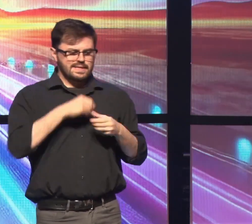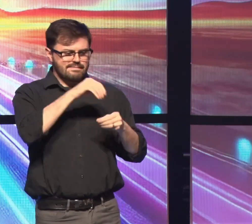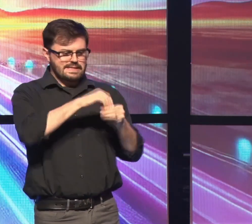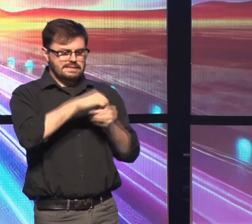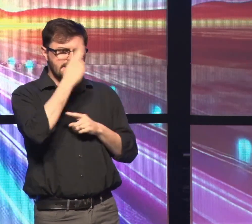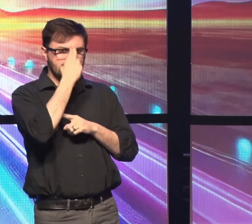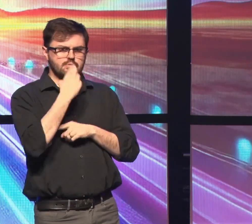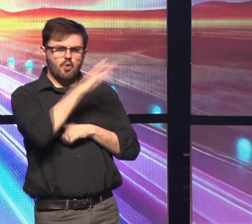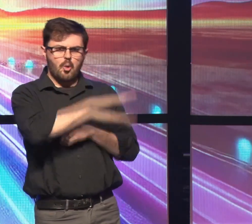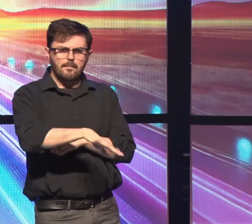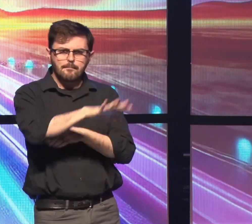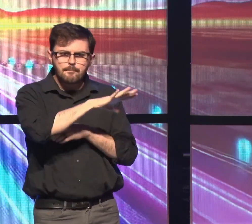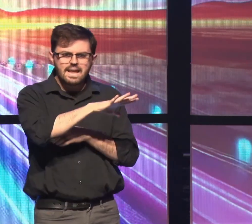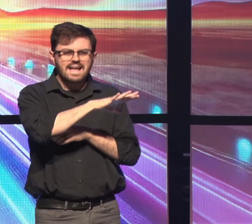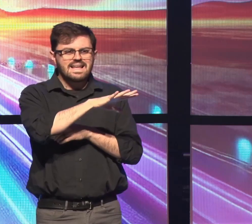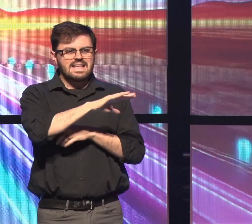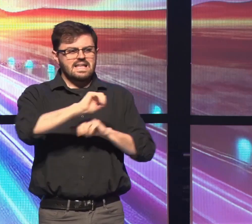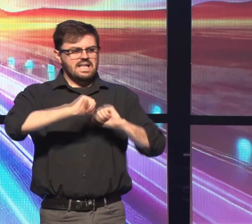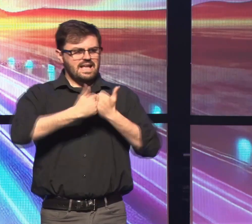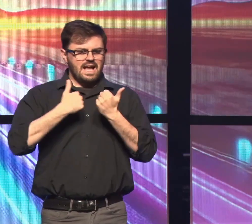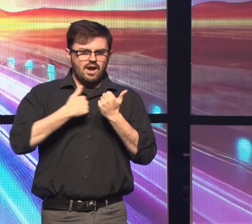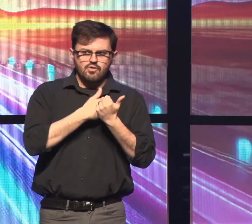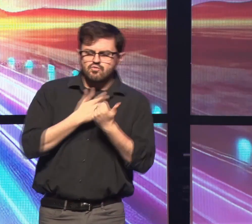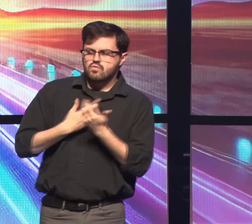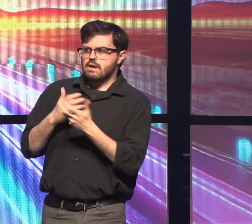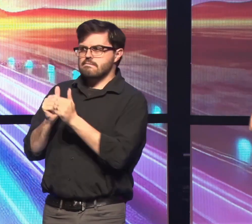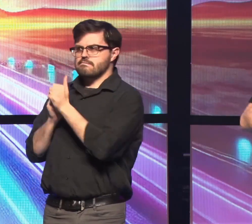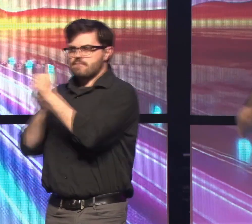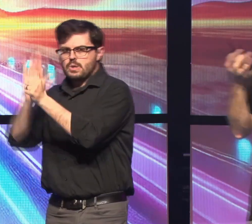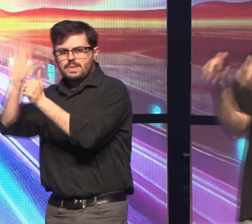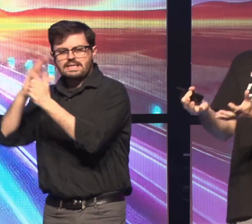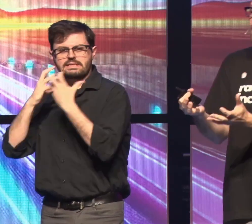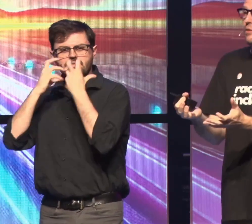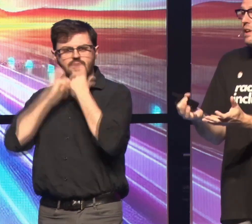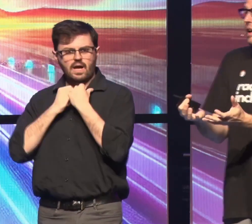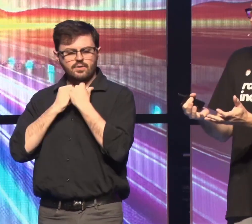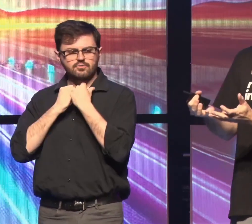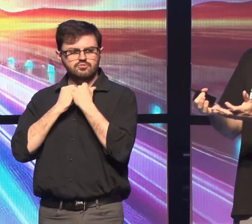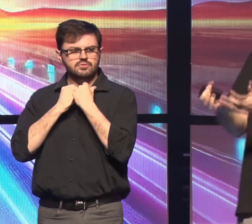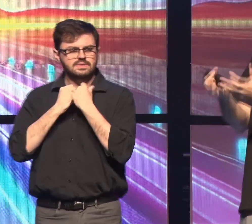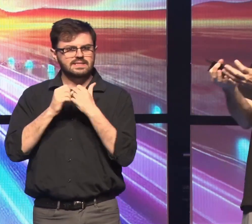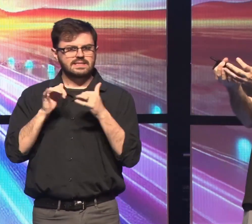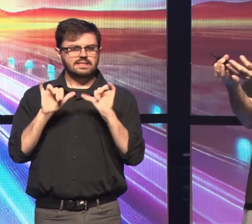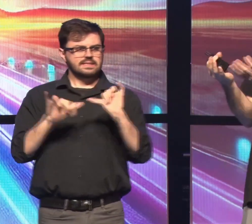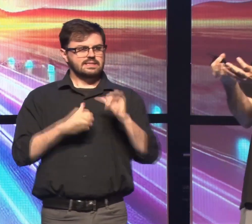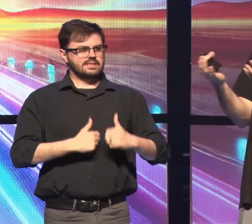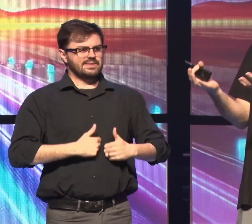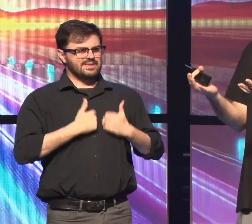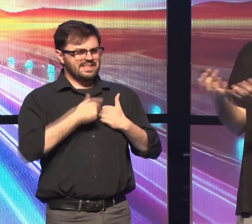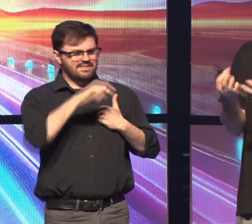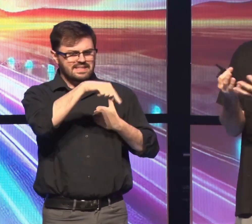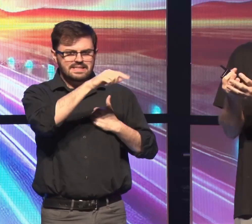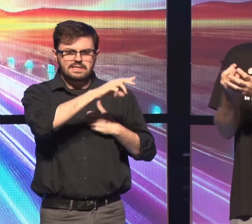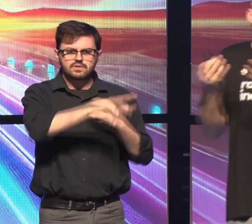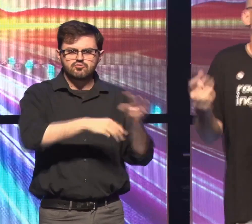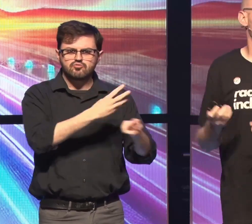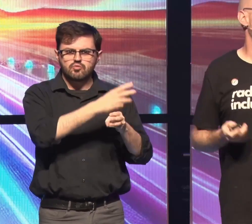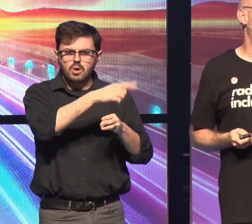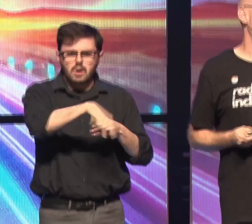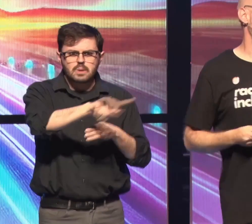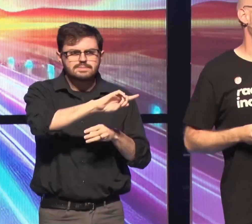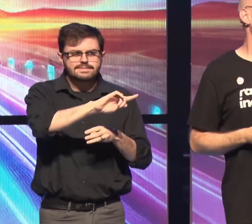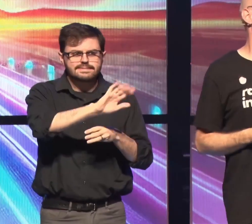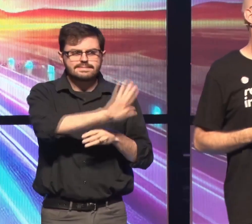the values that I find in this person of Jesus? And how do I live in a world that maybe has